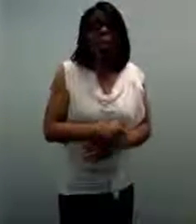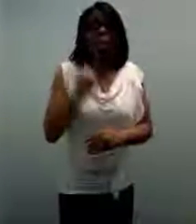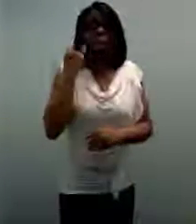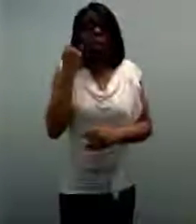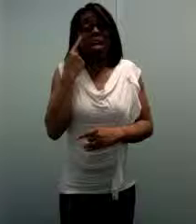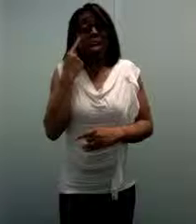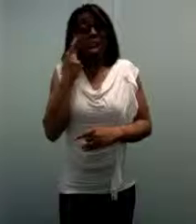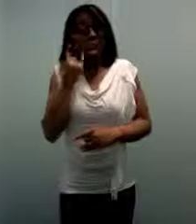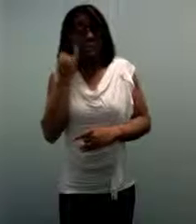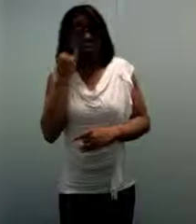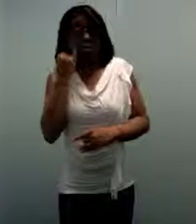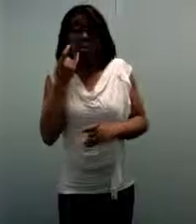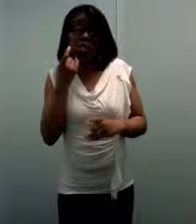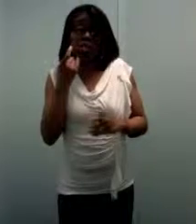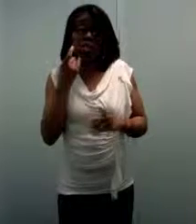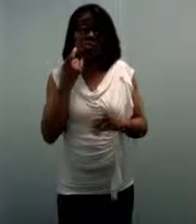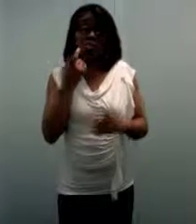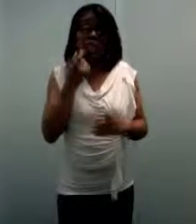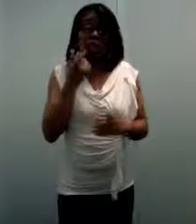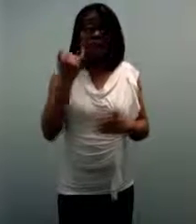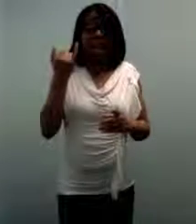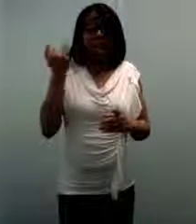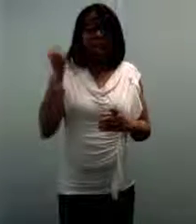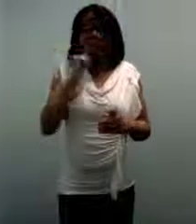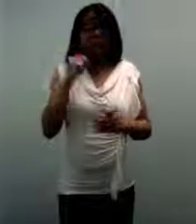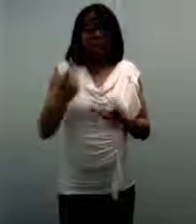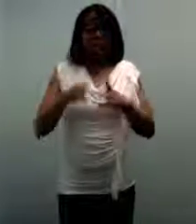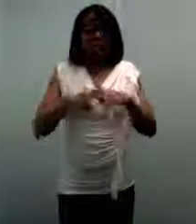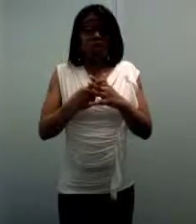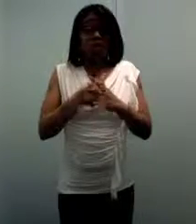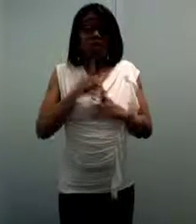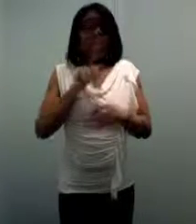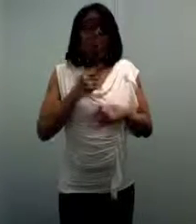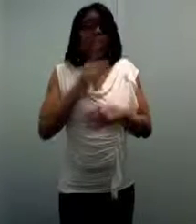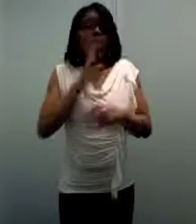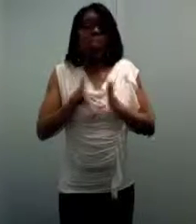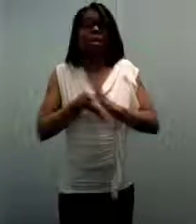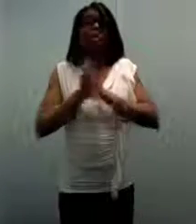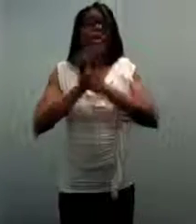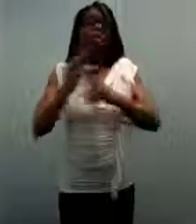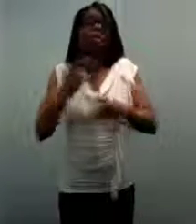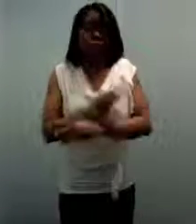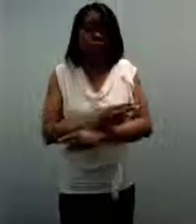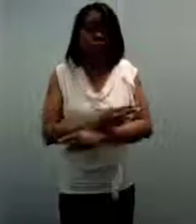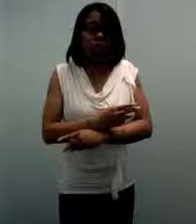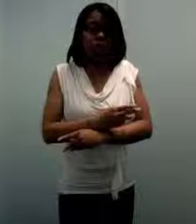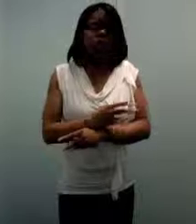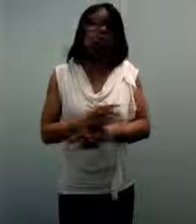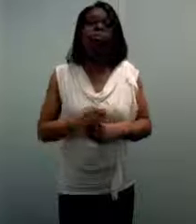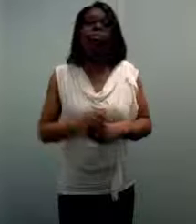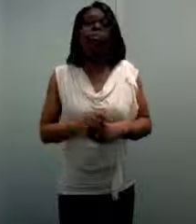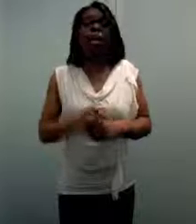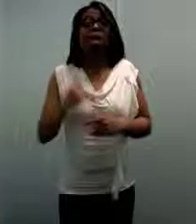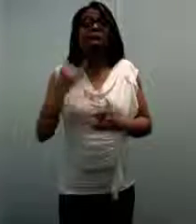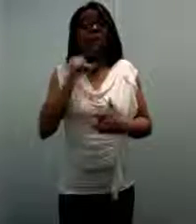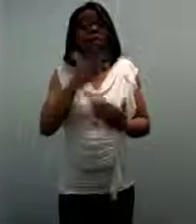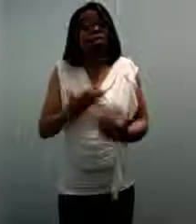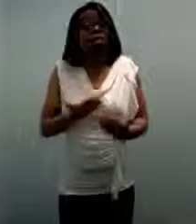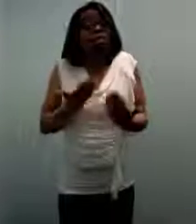it worse than if you didn't start at all. Bigger disaster. Now, what I'm suggesting is that we should leap